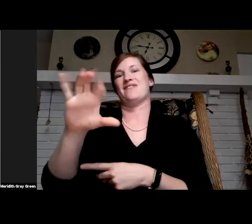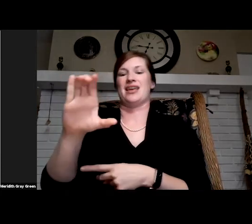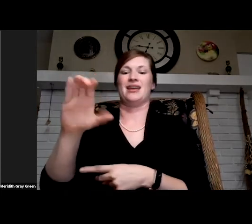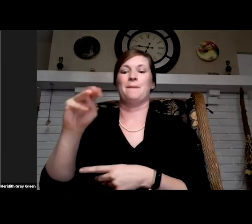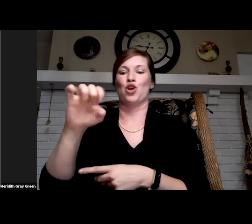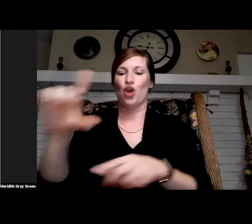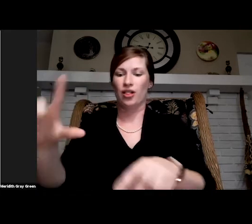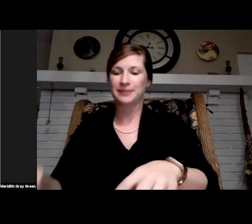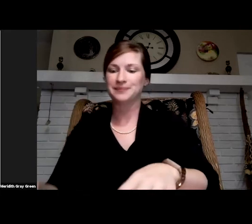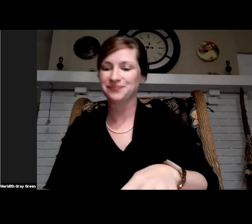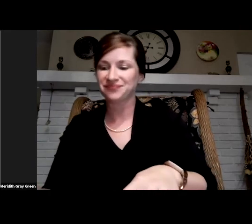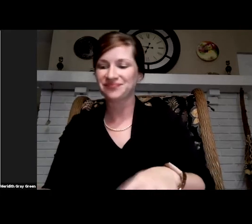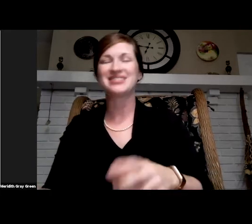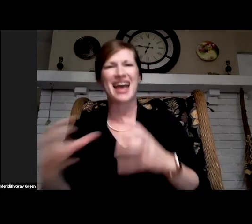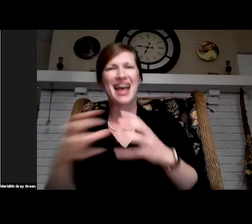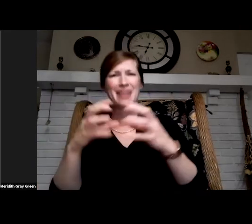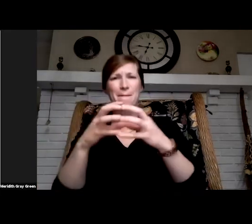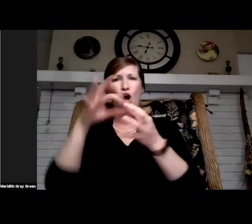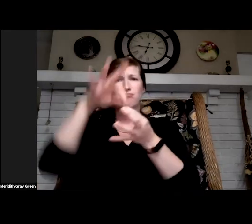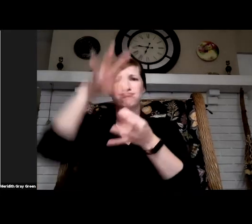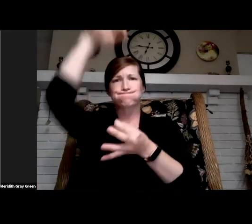ball suspended from the ceiling.